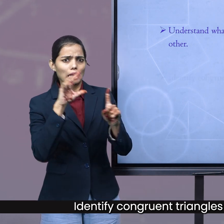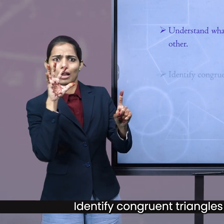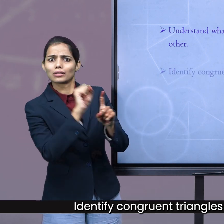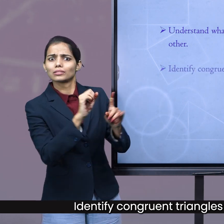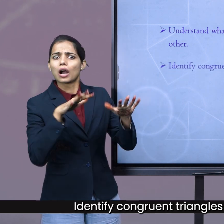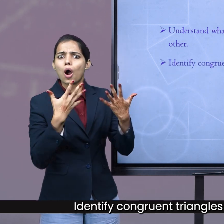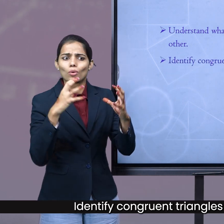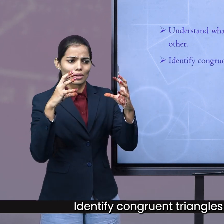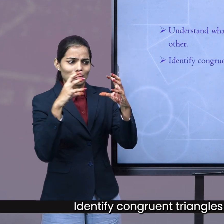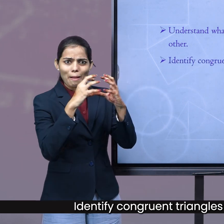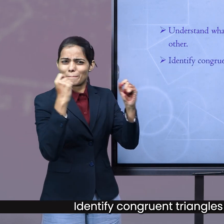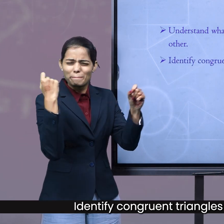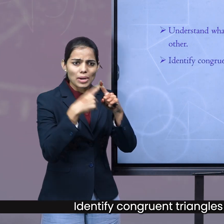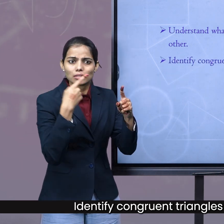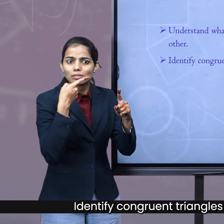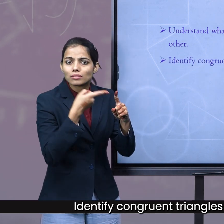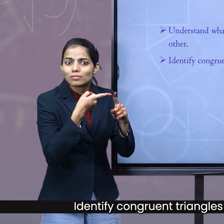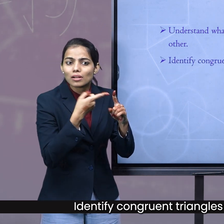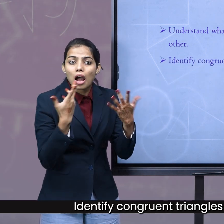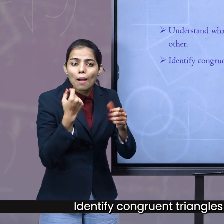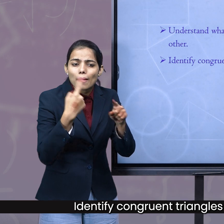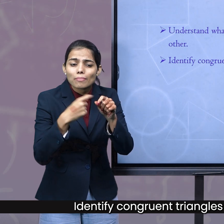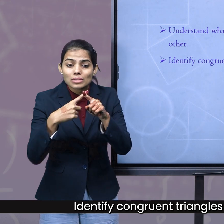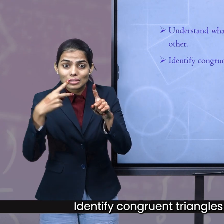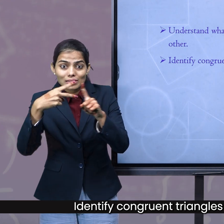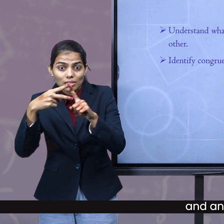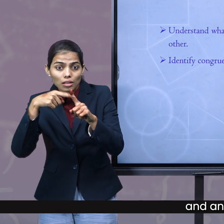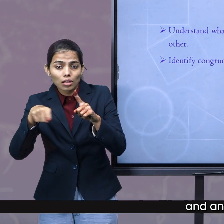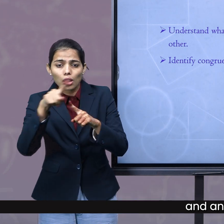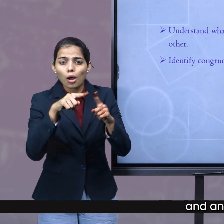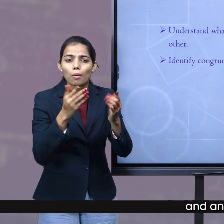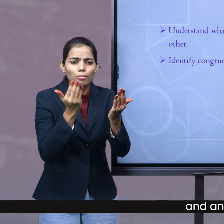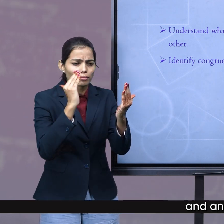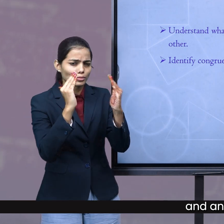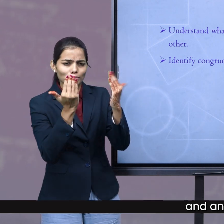Identify congruent triangles by comparing their sides and angles.